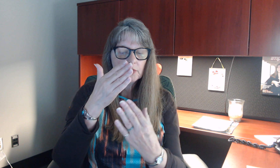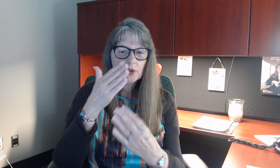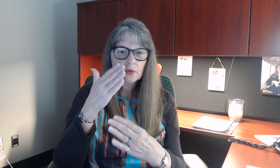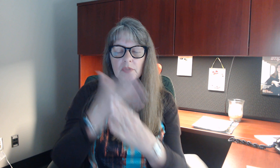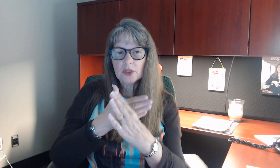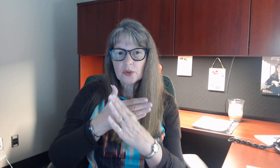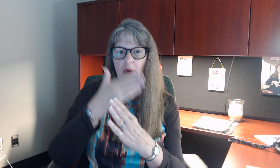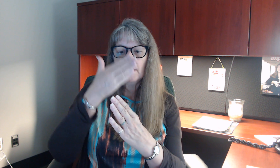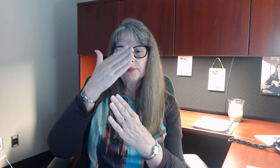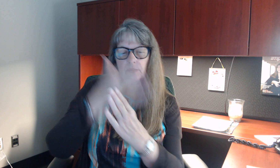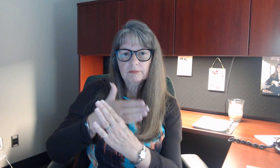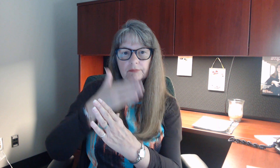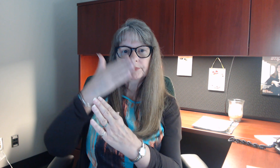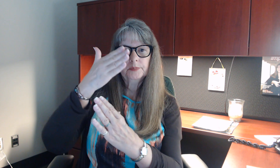To disrupt.